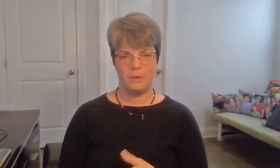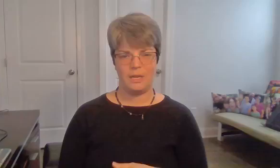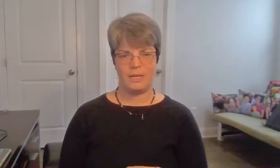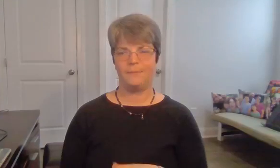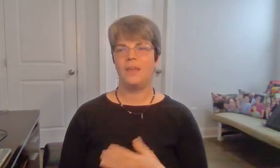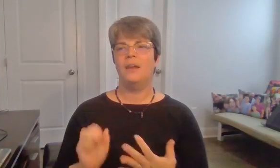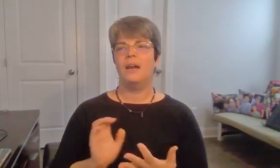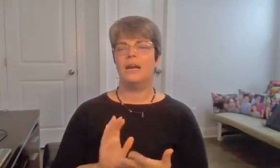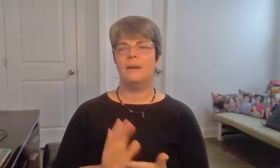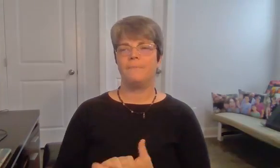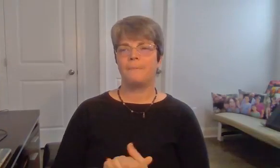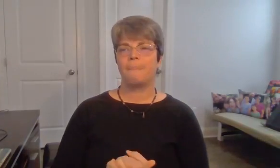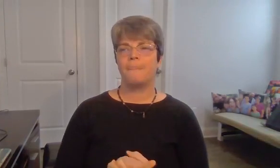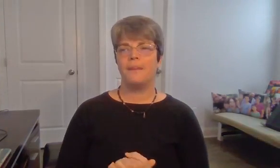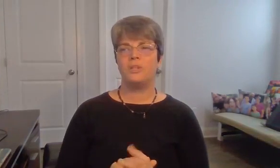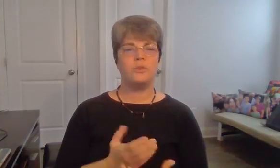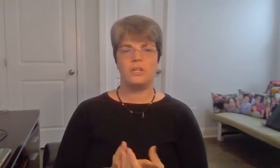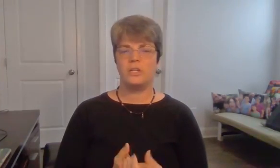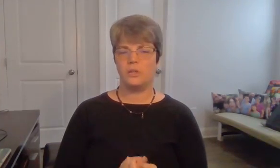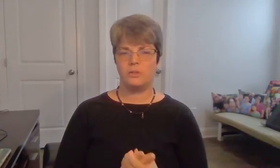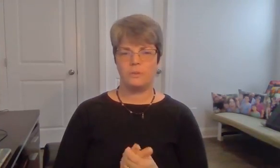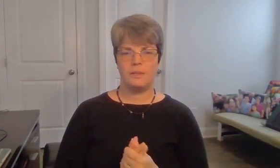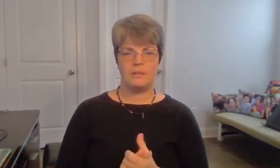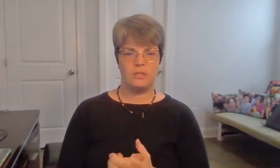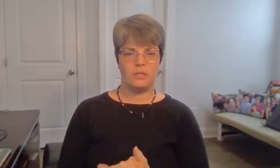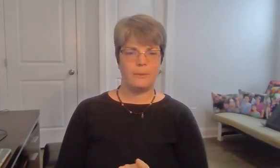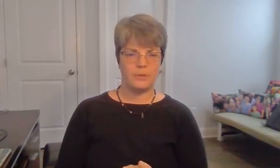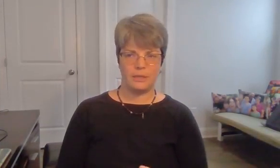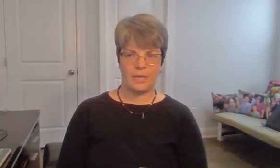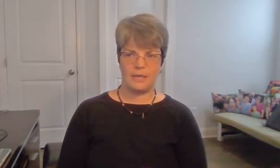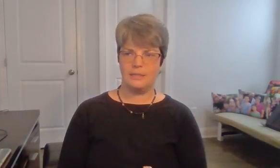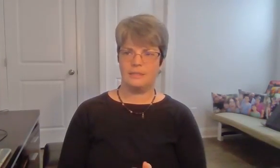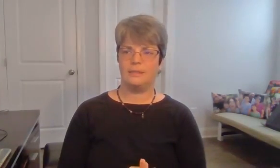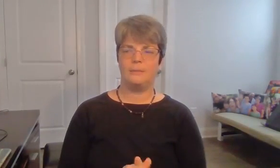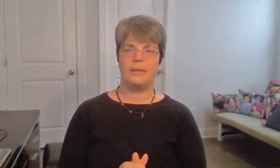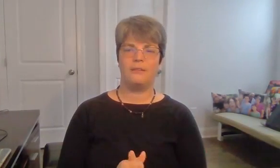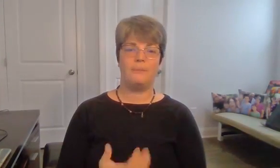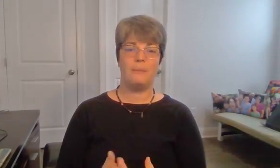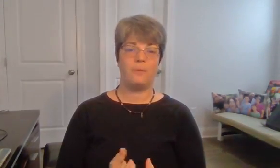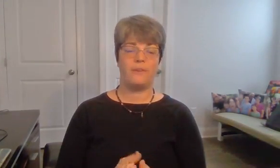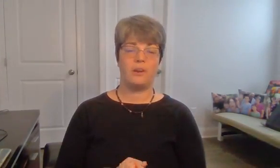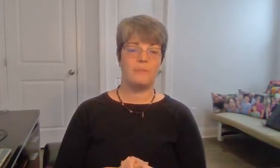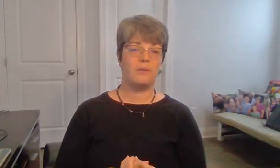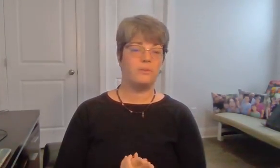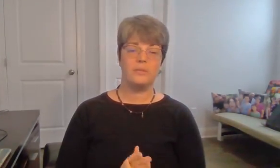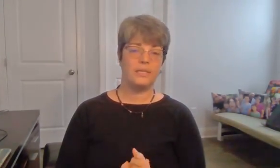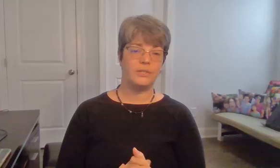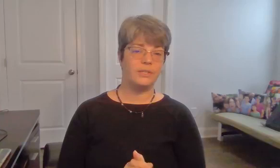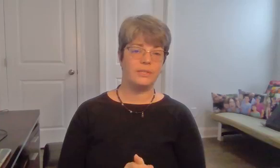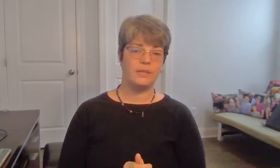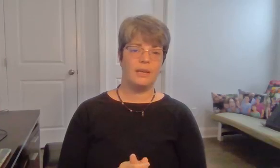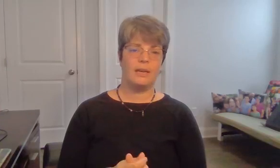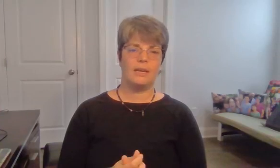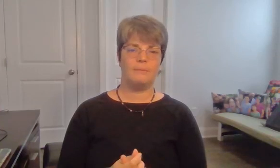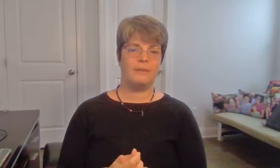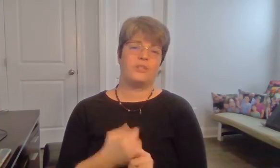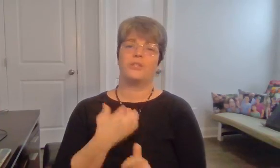community. Children and adults with speech and language delays can benefit. People with various medical conditions, even just a sore